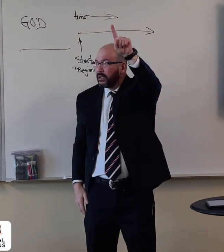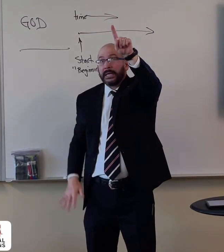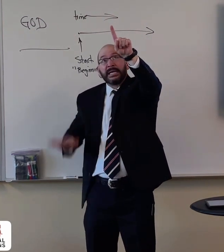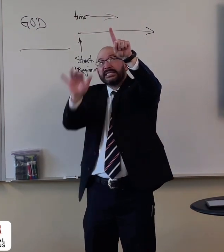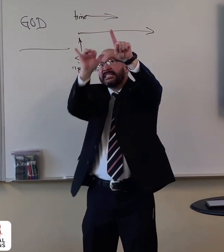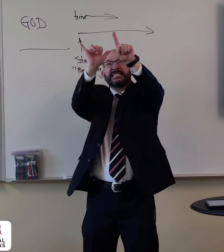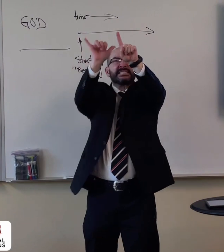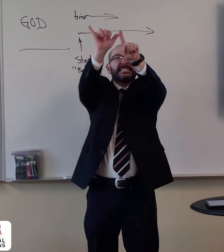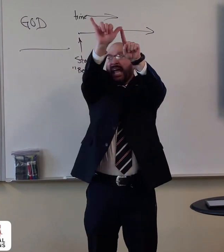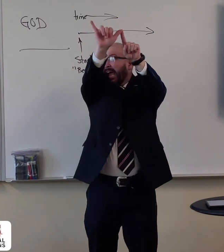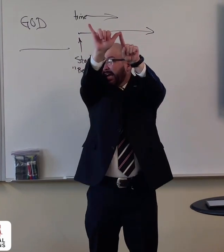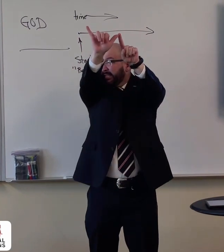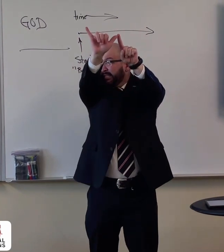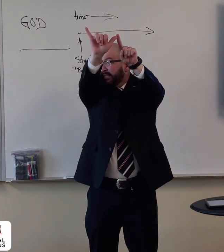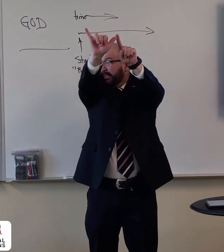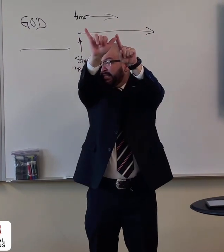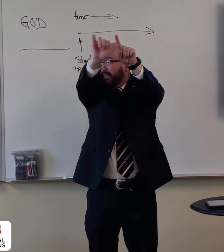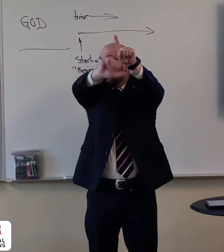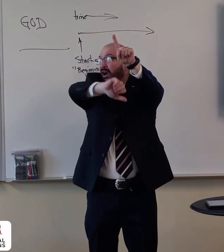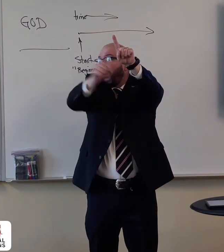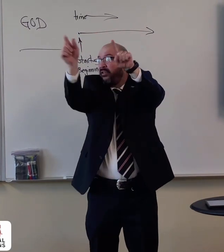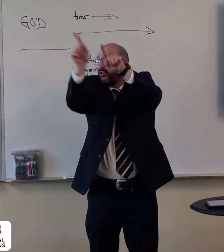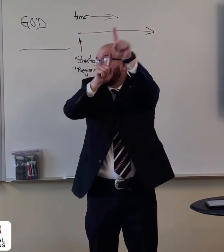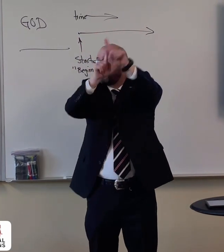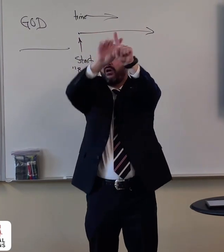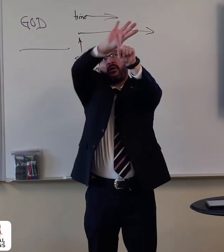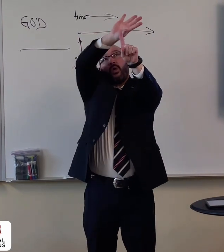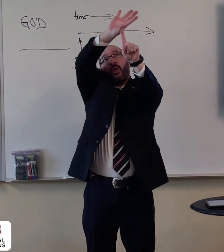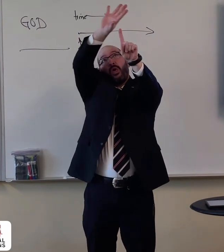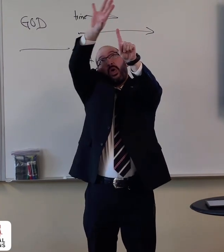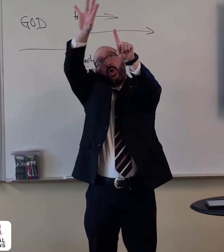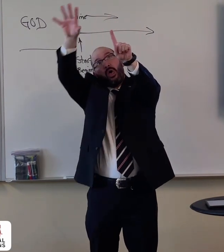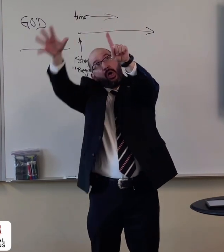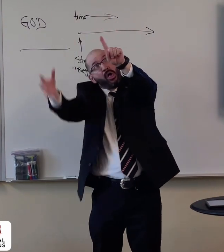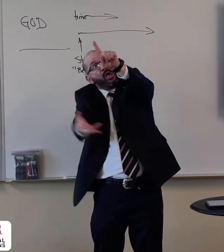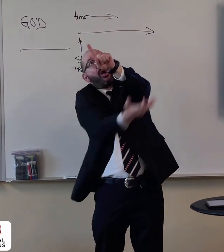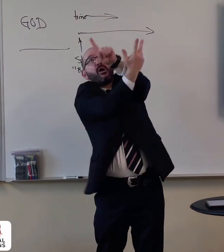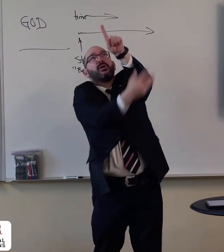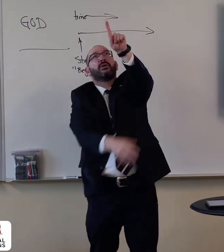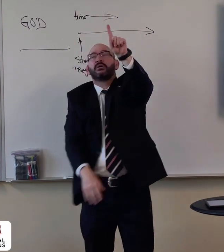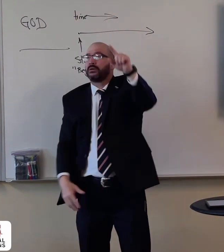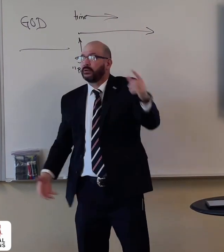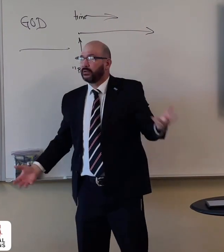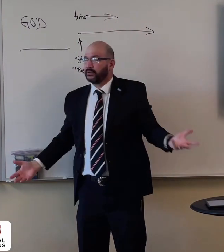you know, it's, it's just, it's just stay still, the North Star, and all the other stars rotate around it.